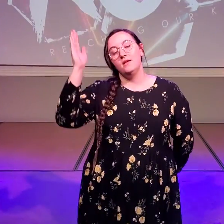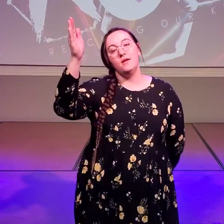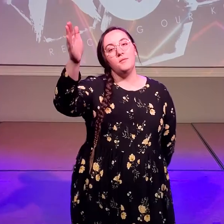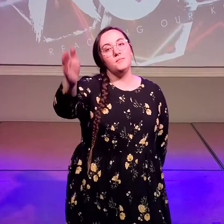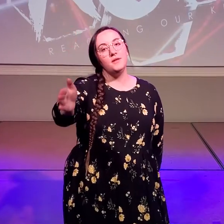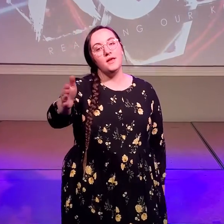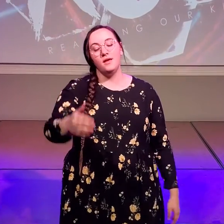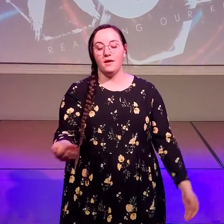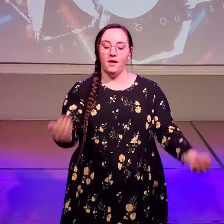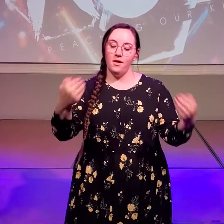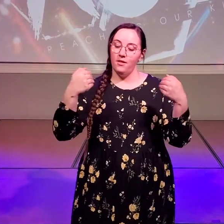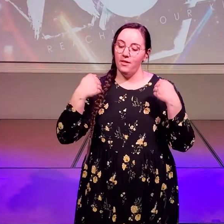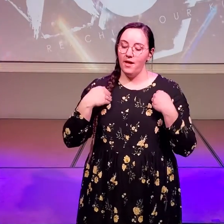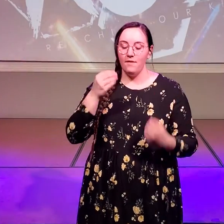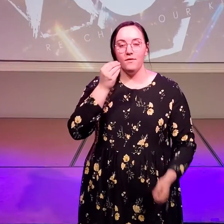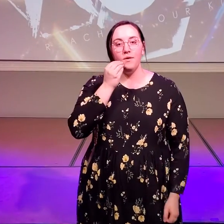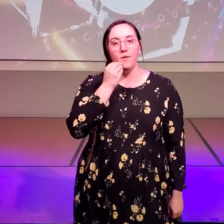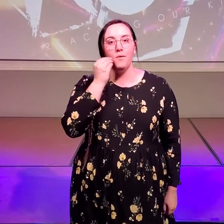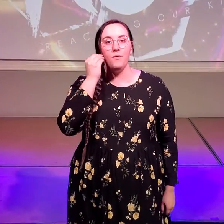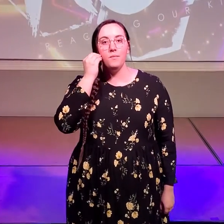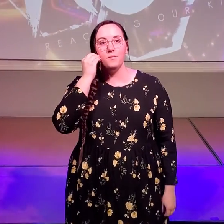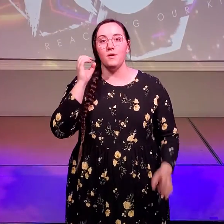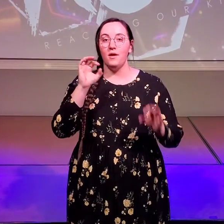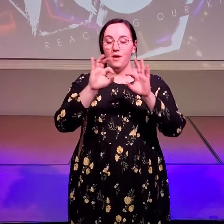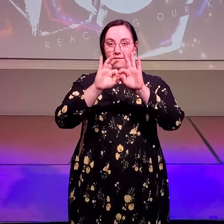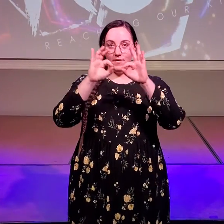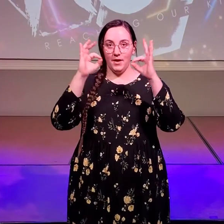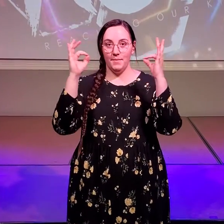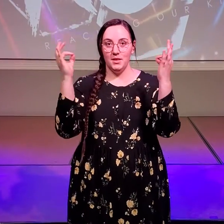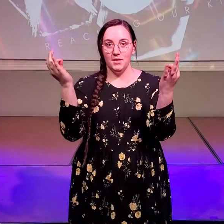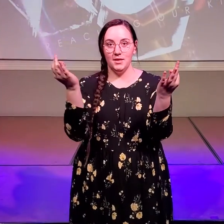Someday I'll have a home, a family